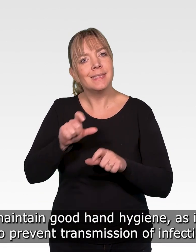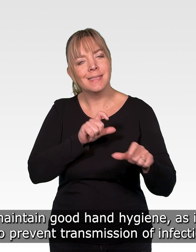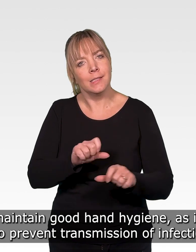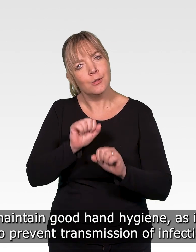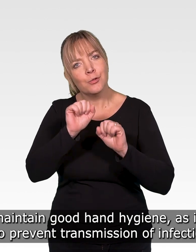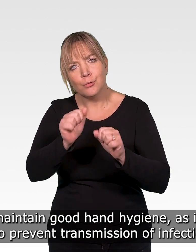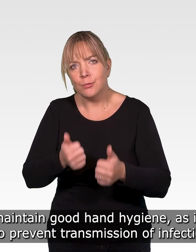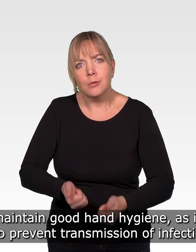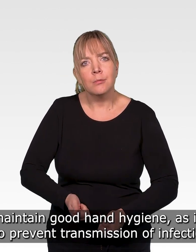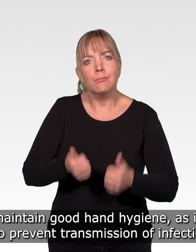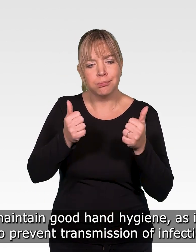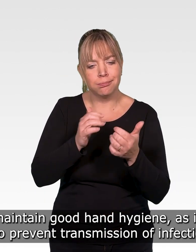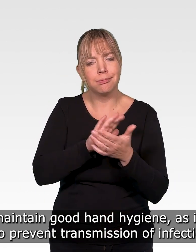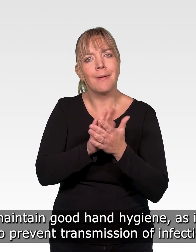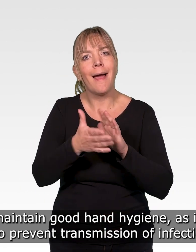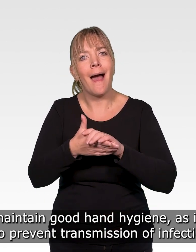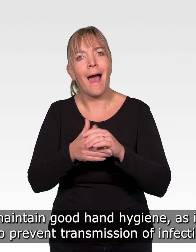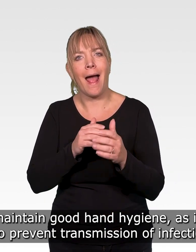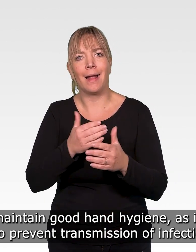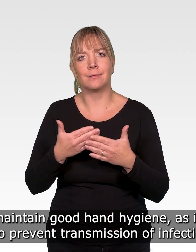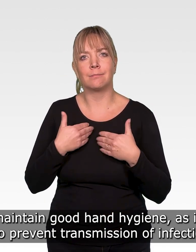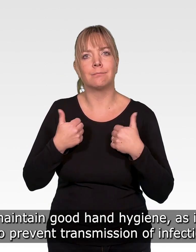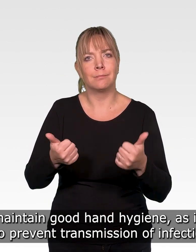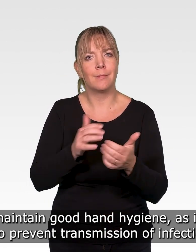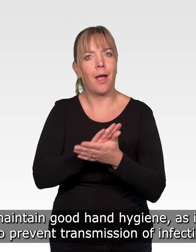Continue to maintain good hand hygiene,